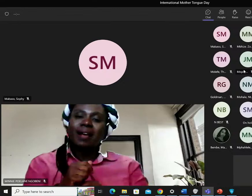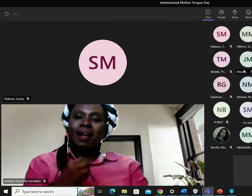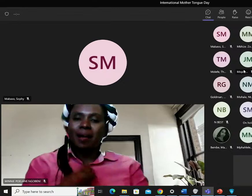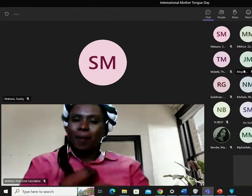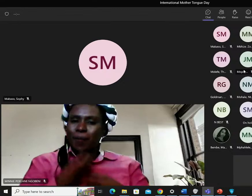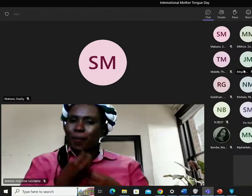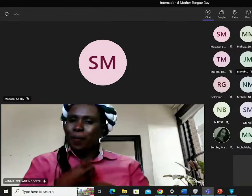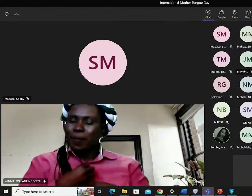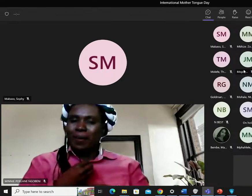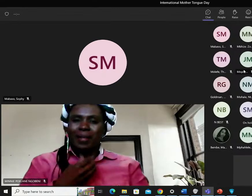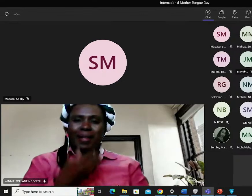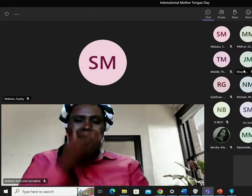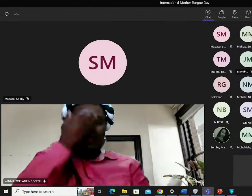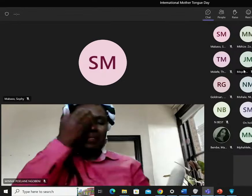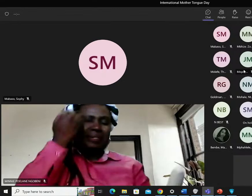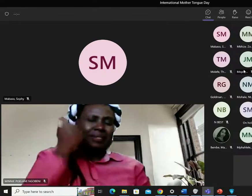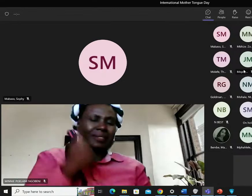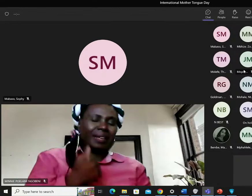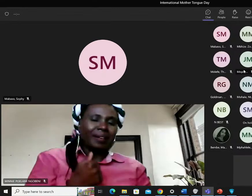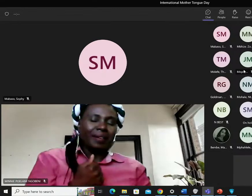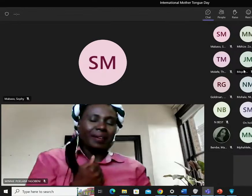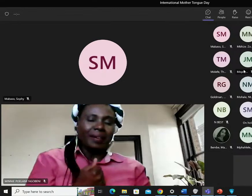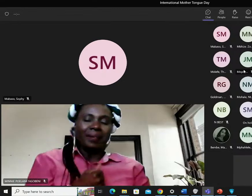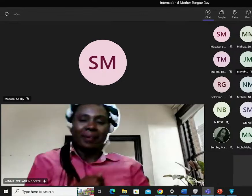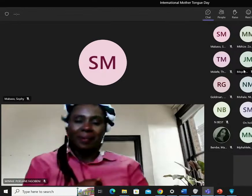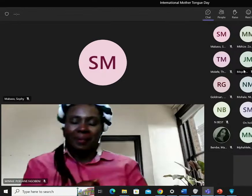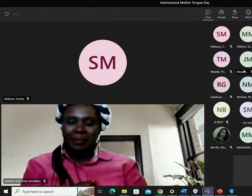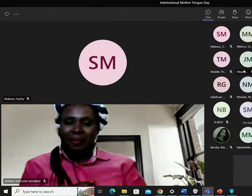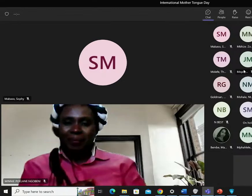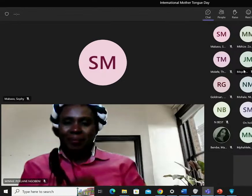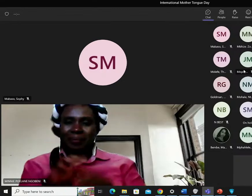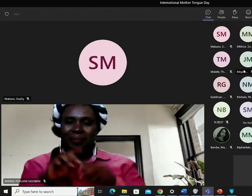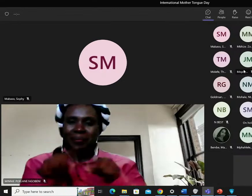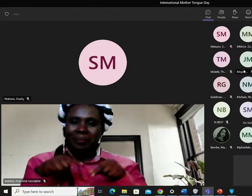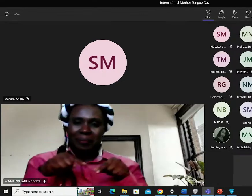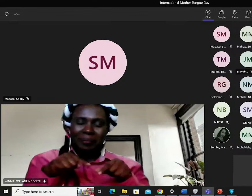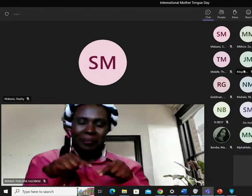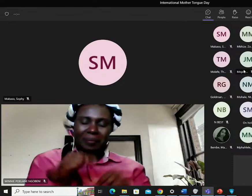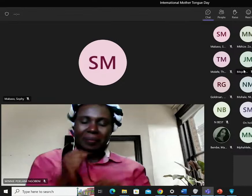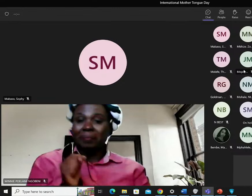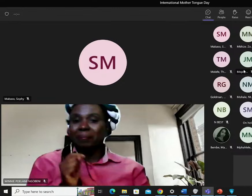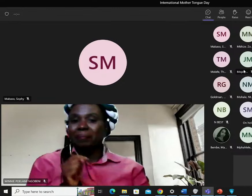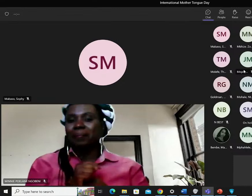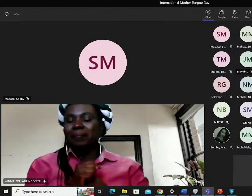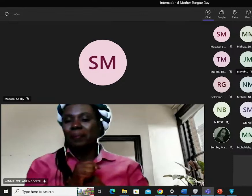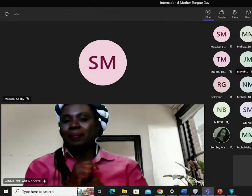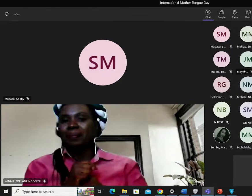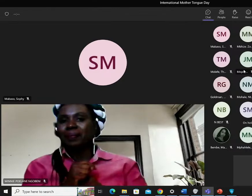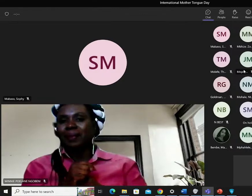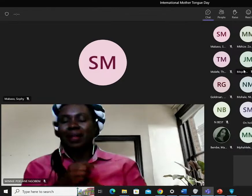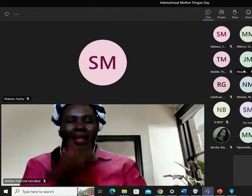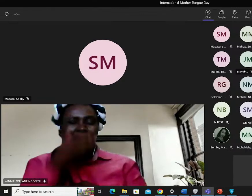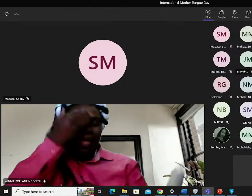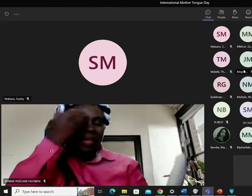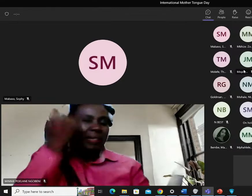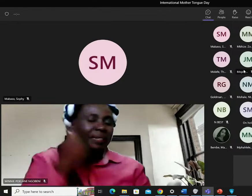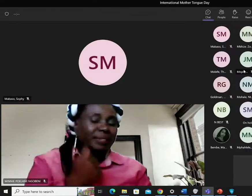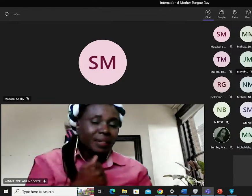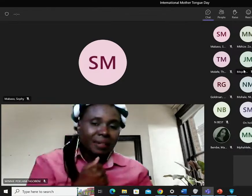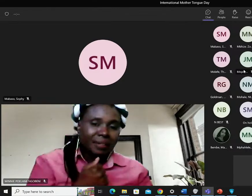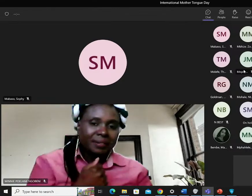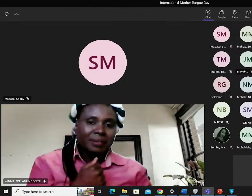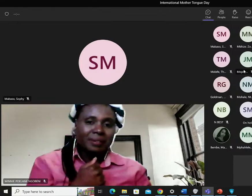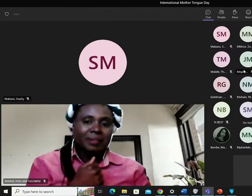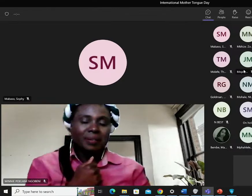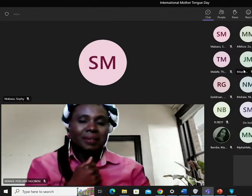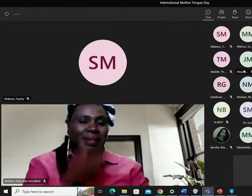tšhaba baditi. So a so re ba tšhaba baditi a ba sa tseba the other part. So ge ba re ba tšhaba baditi